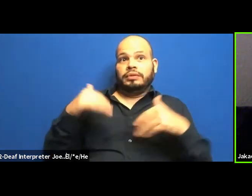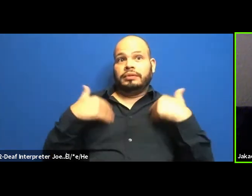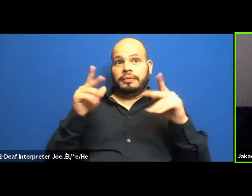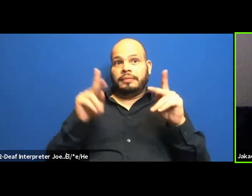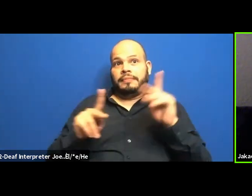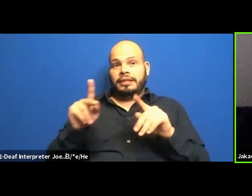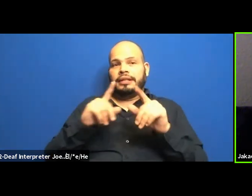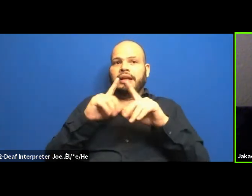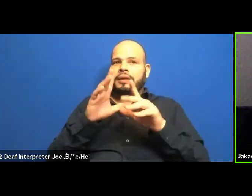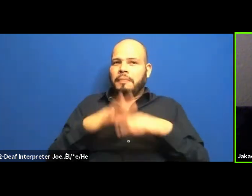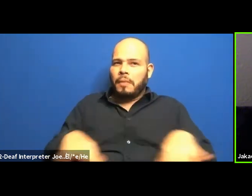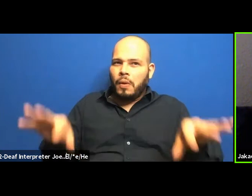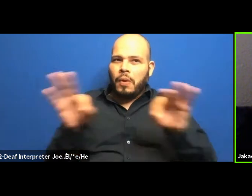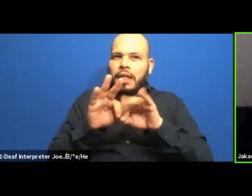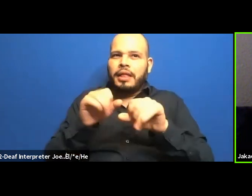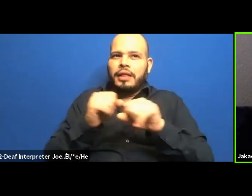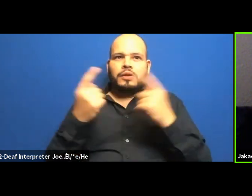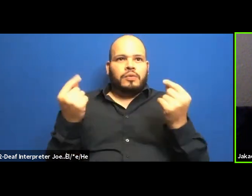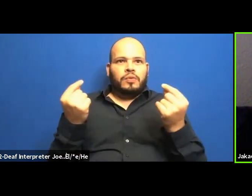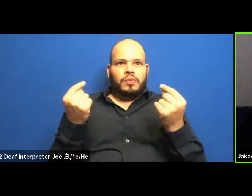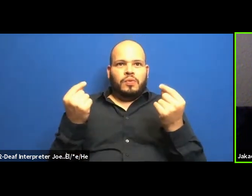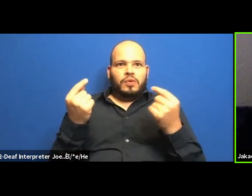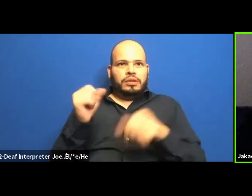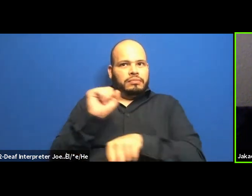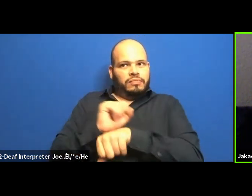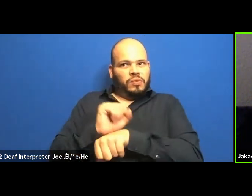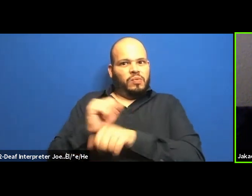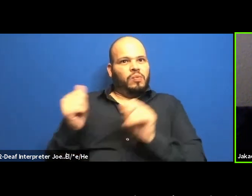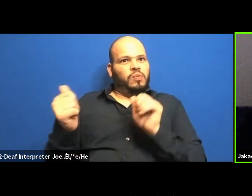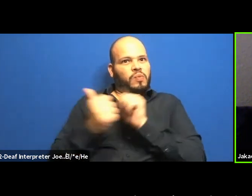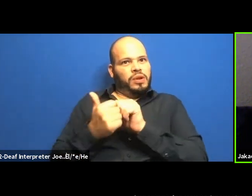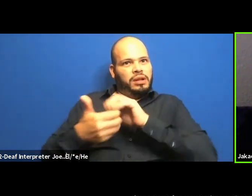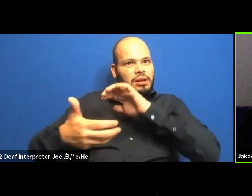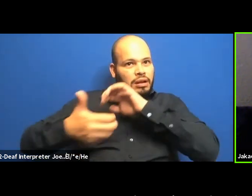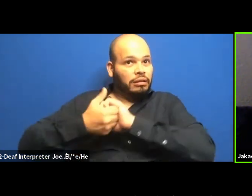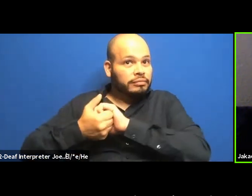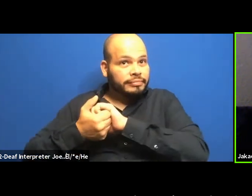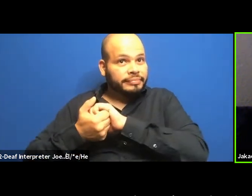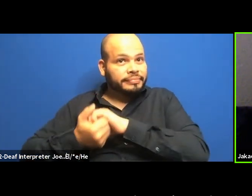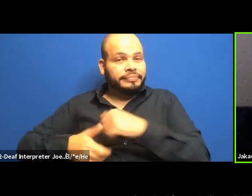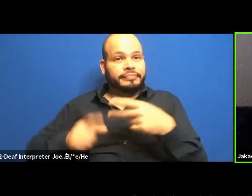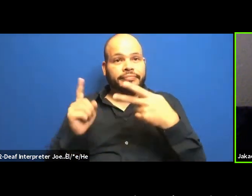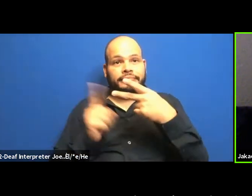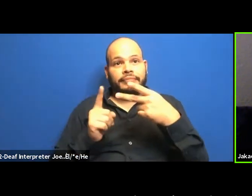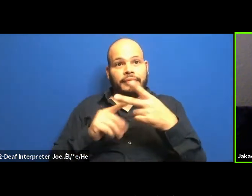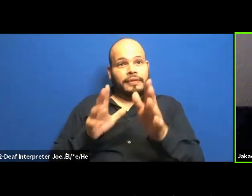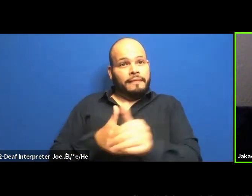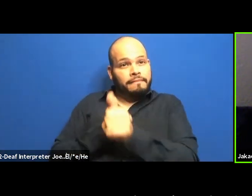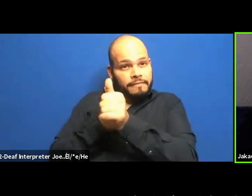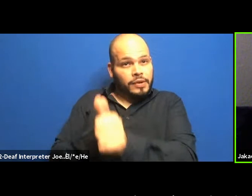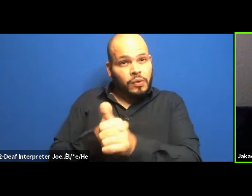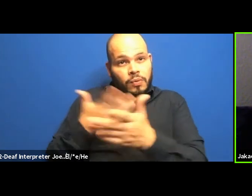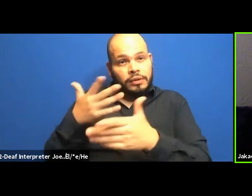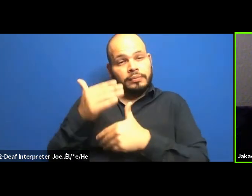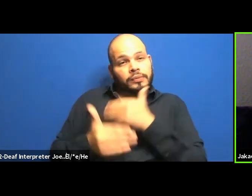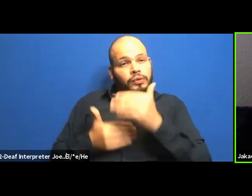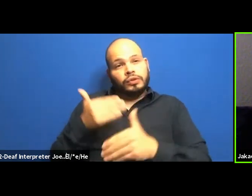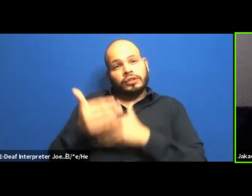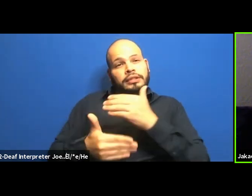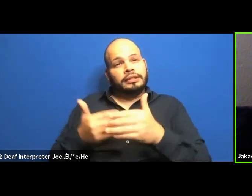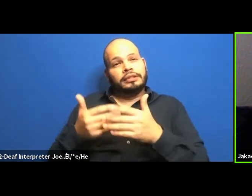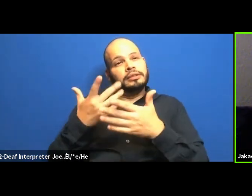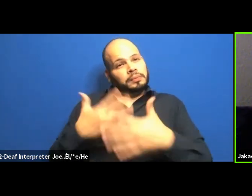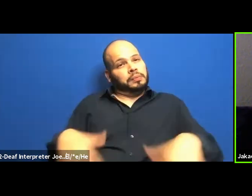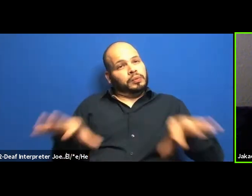going to stop with you, and to know that you are not the deciding factor when it comes to doing this work with younger